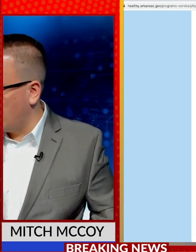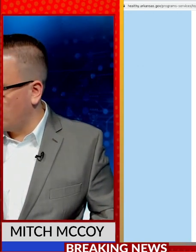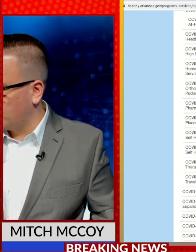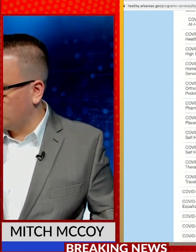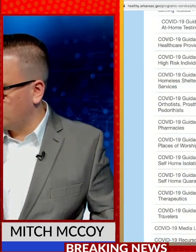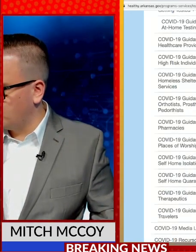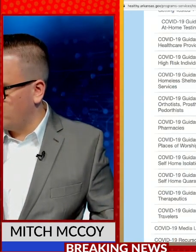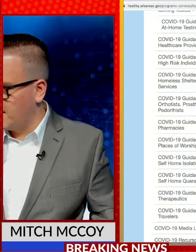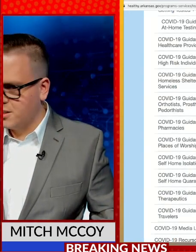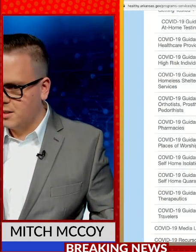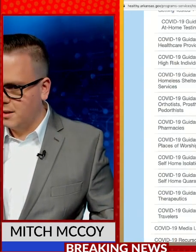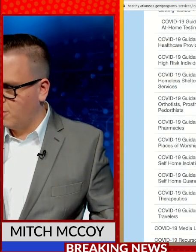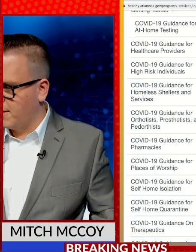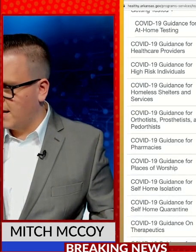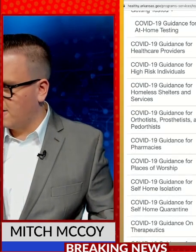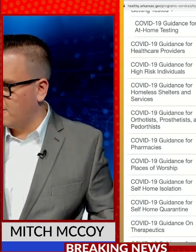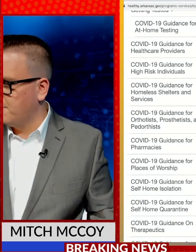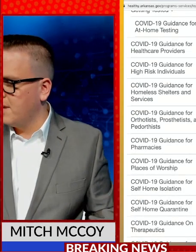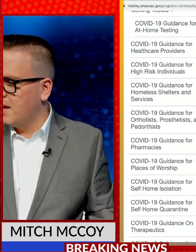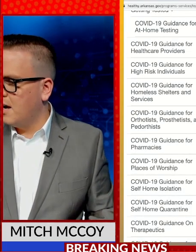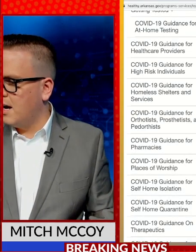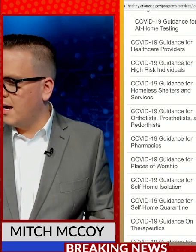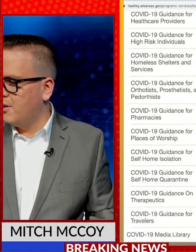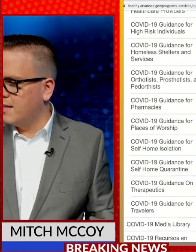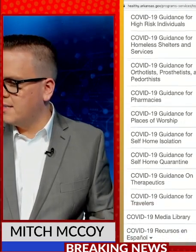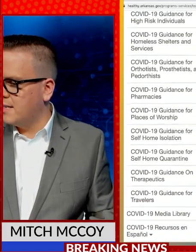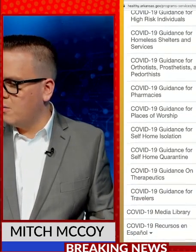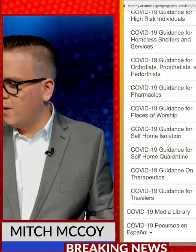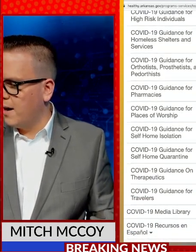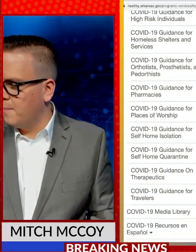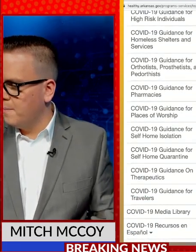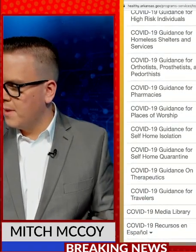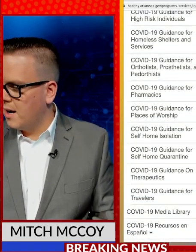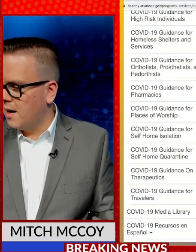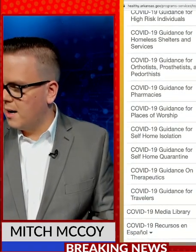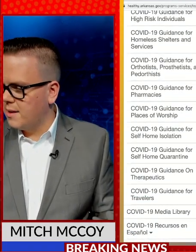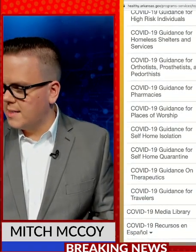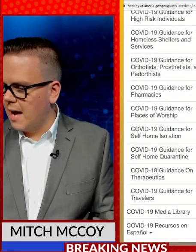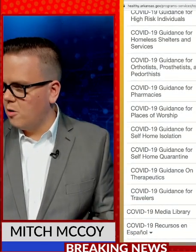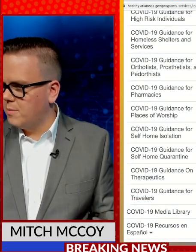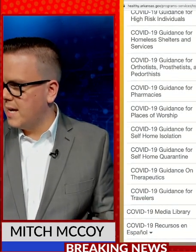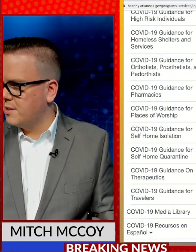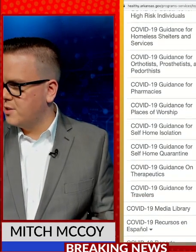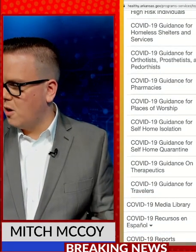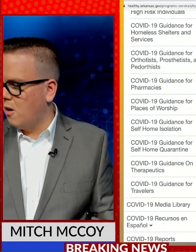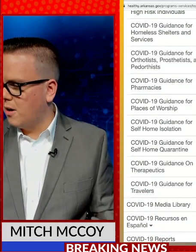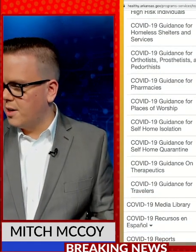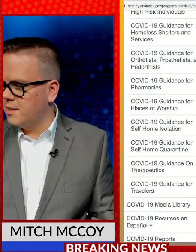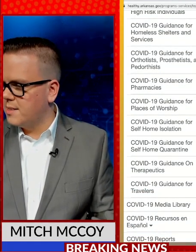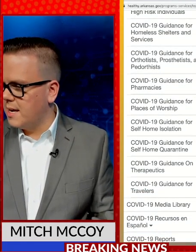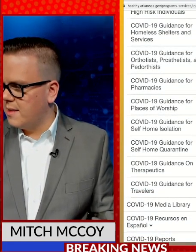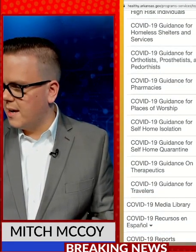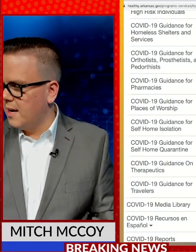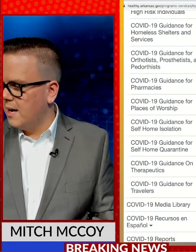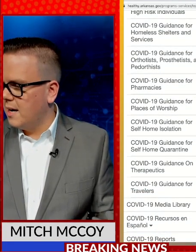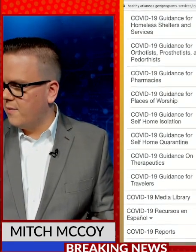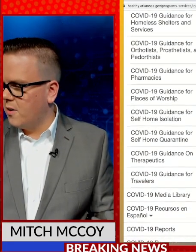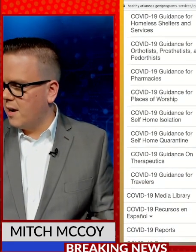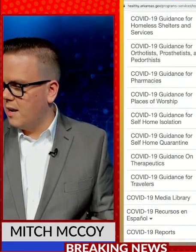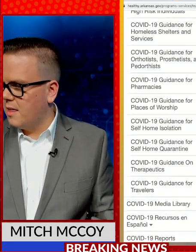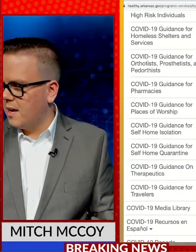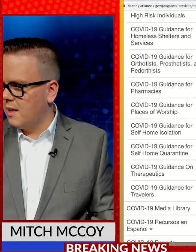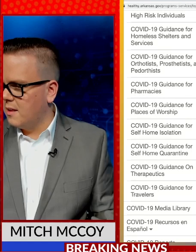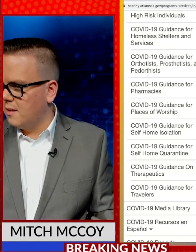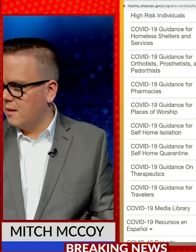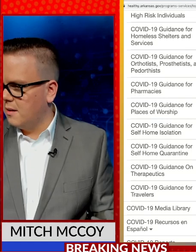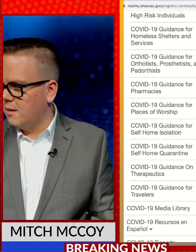would zoom in just a little bit here, and you can see where these at-home tests are, and you can see that if you're